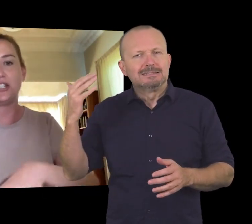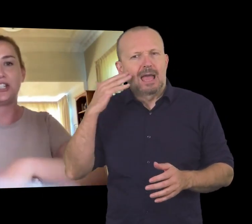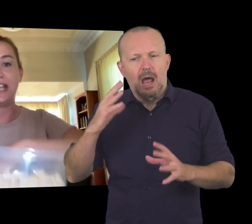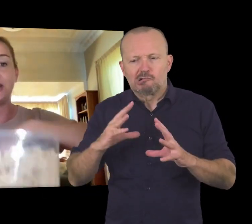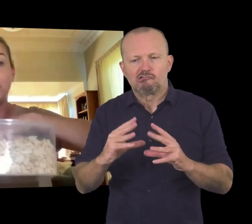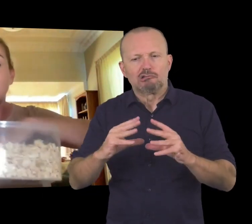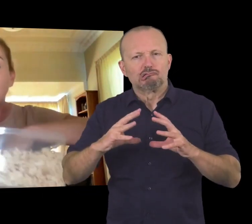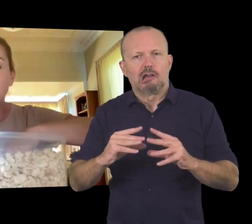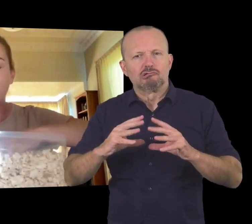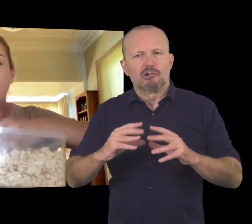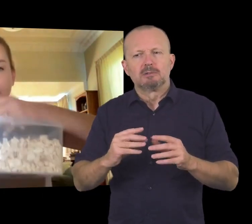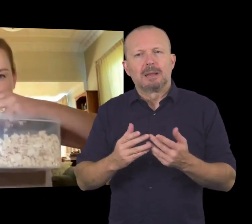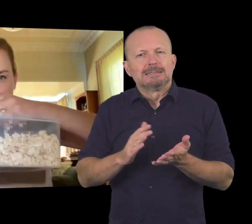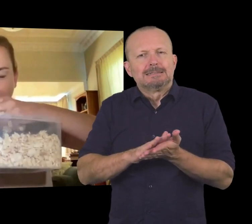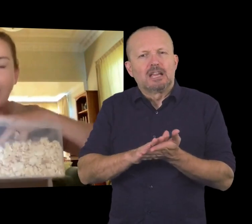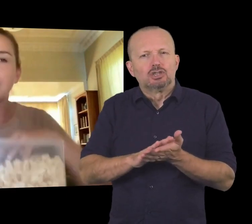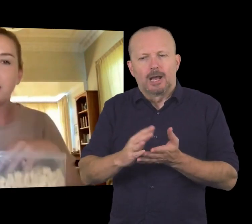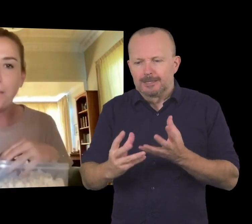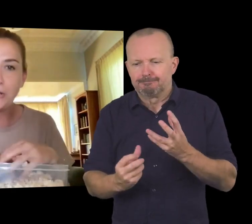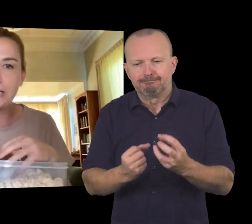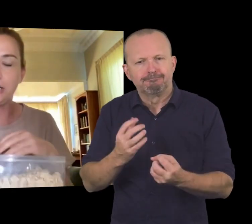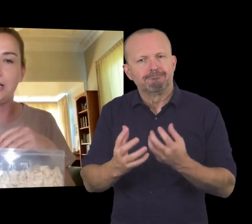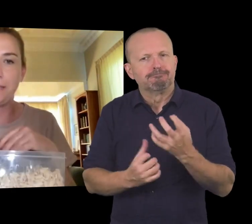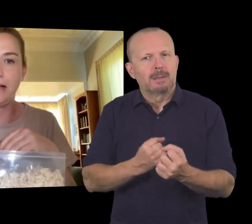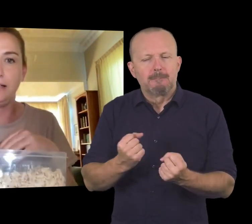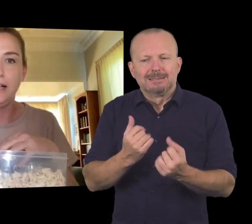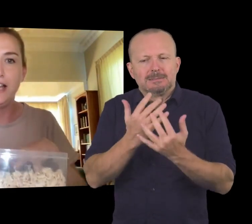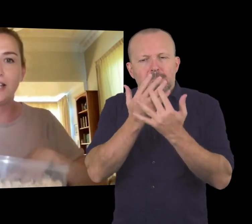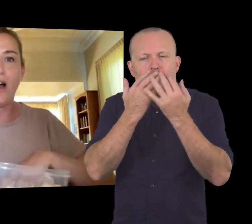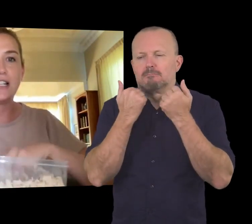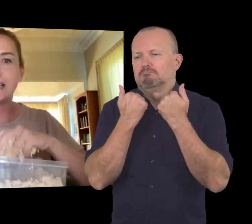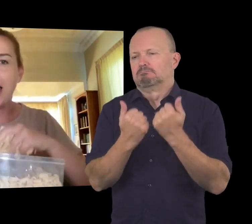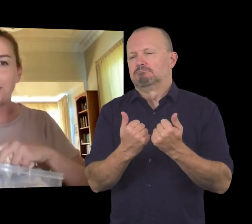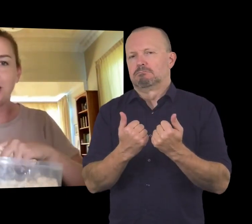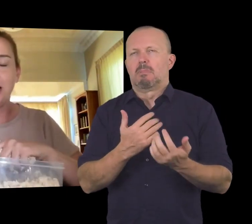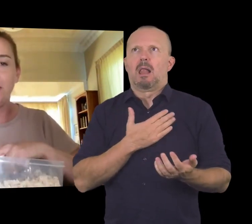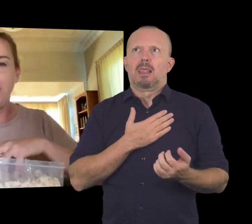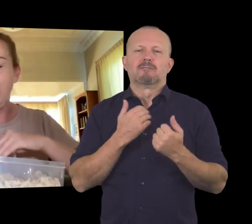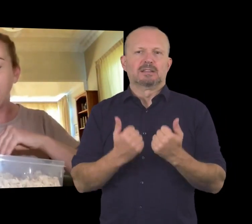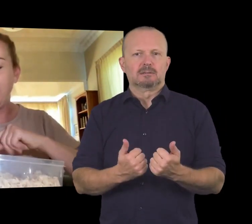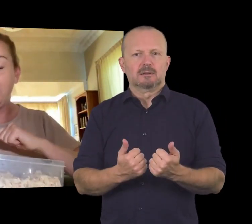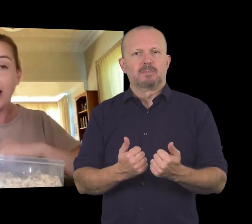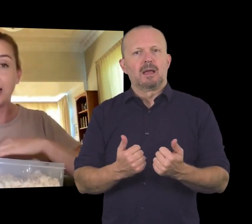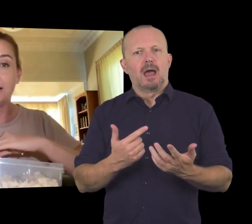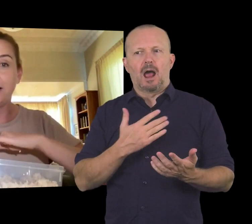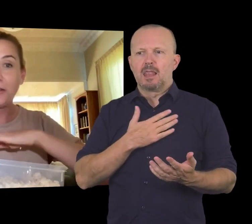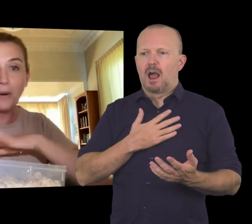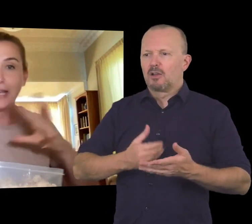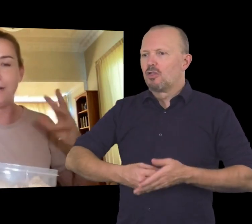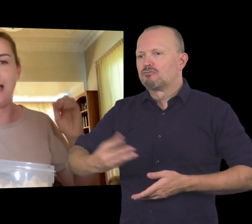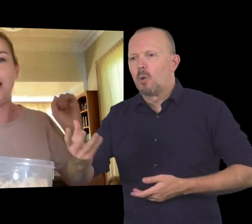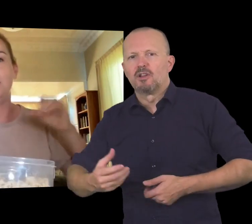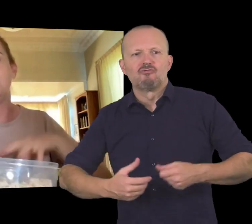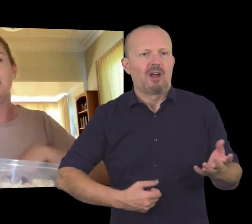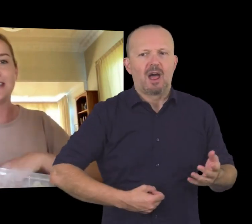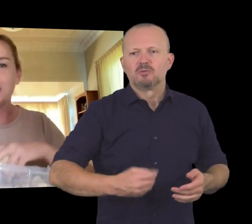lovely texture when you touch it, and it has the most delicious smell. So I just absolutely love it. And I like throwing